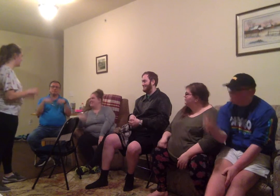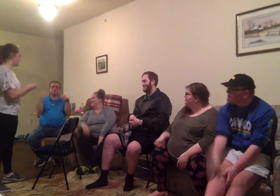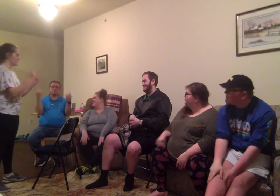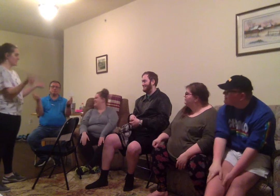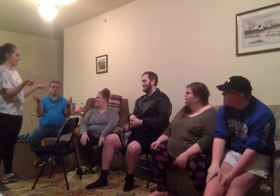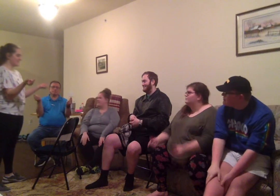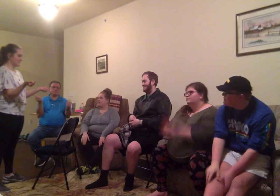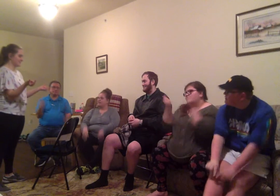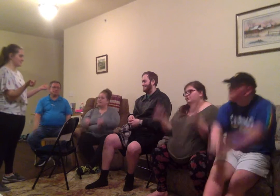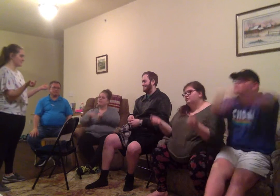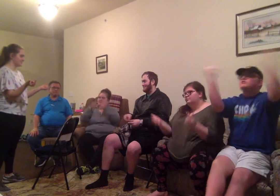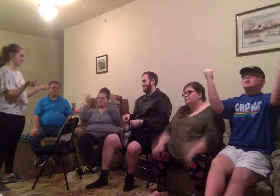or great.